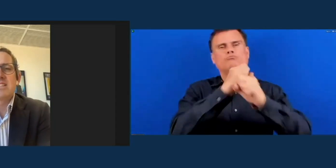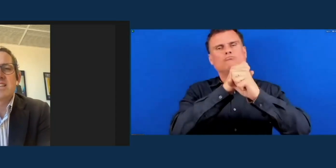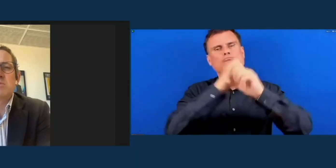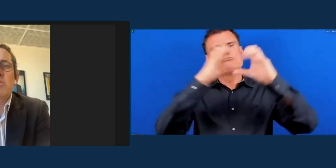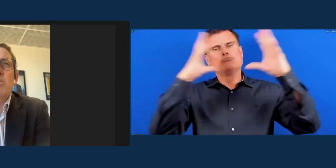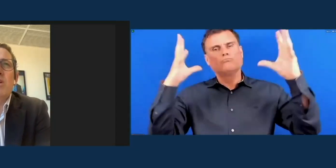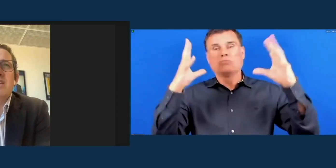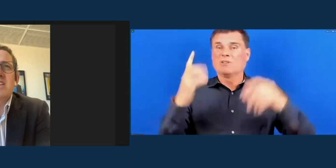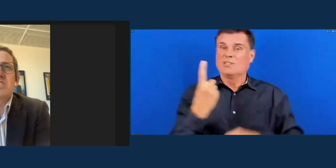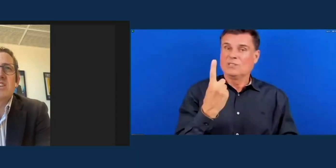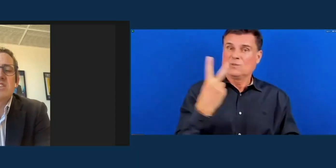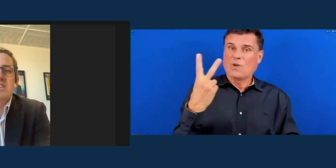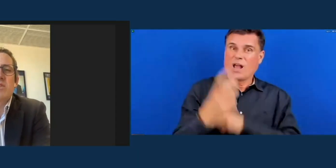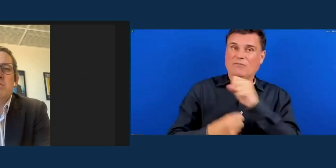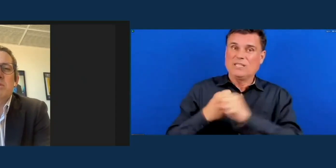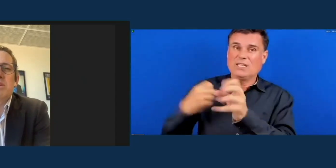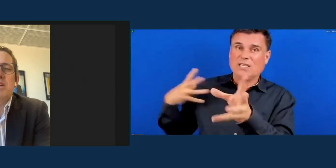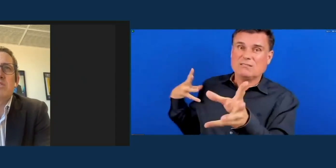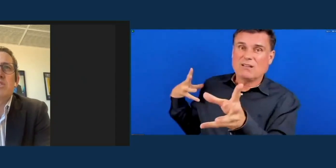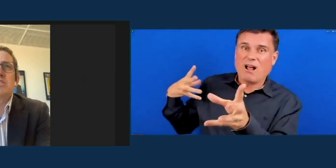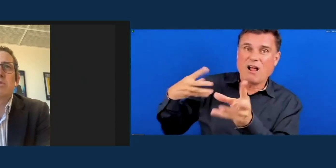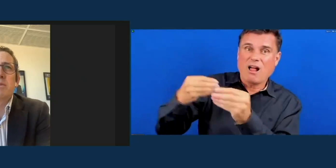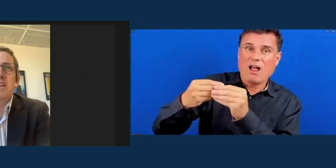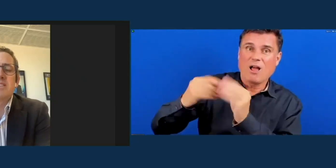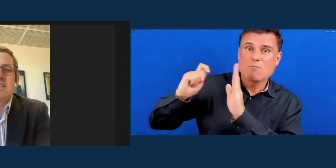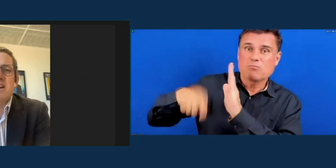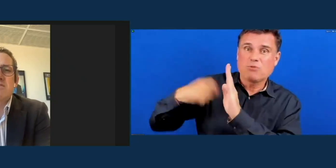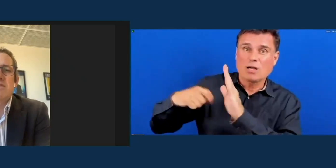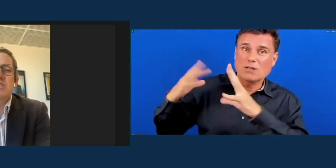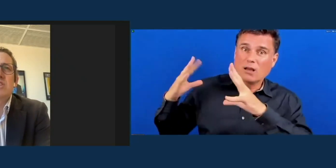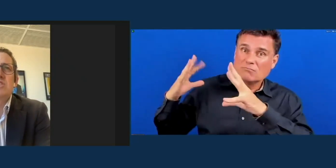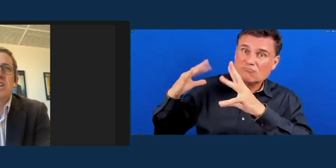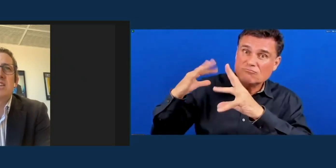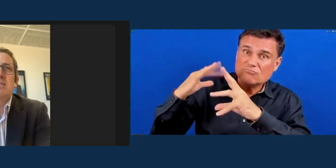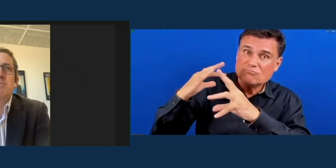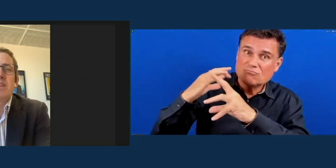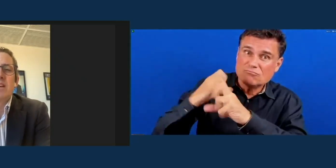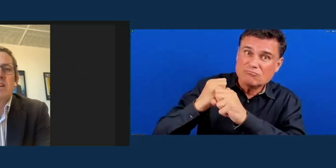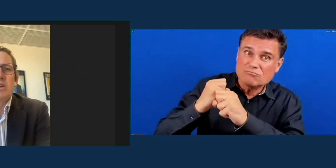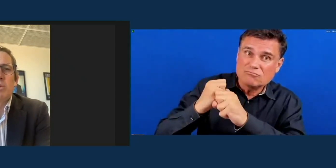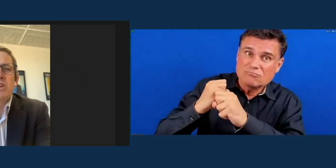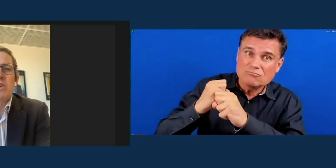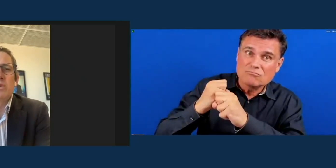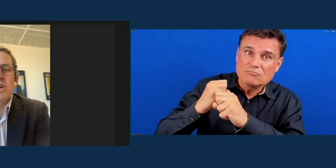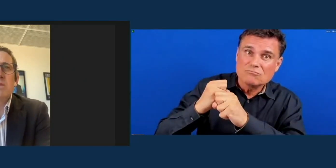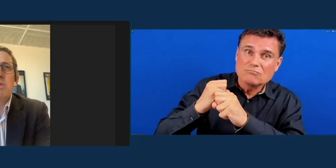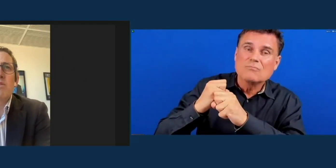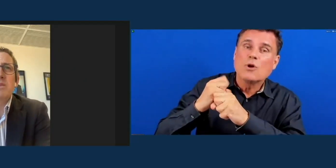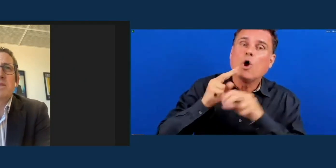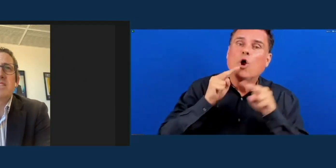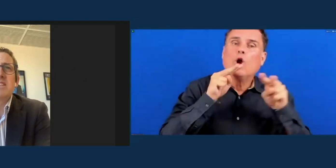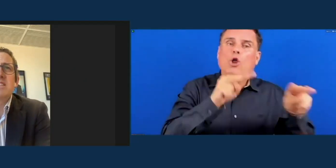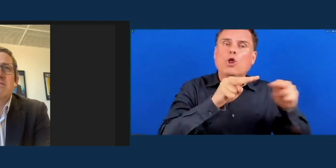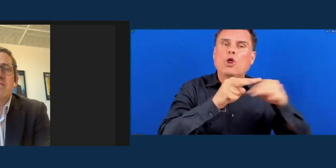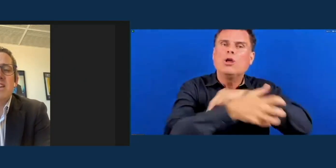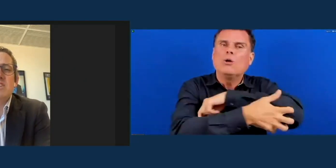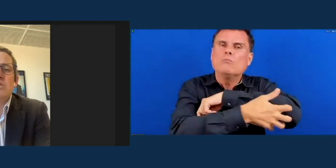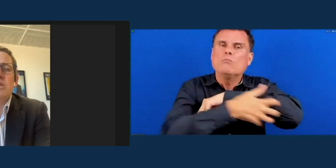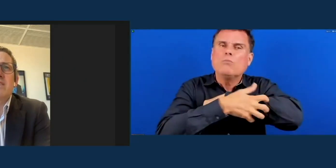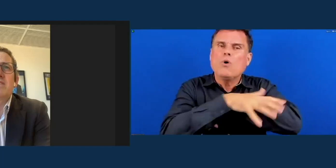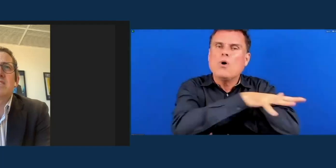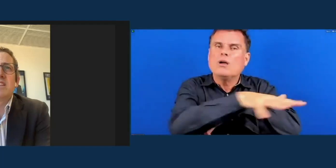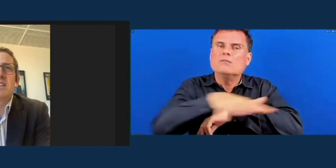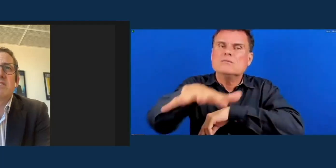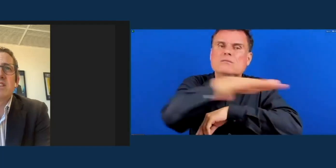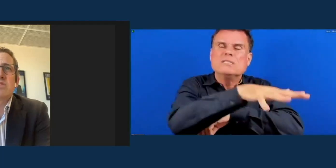and accessible quality education in developing countries remains an unfinished agenda. We know learning poverty persists, and